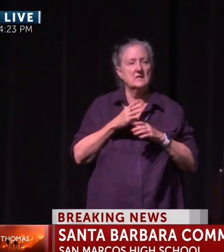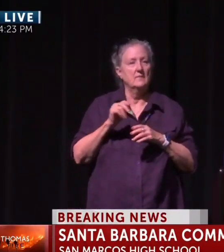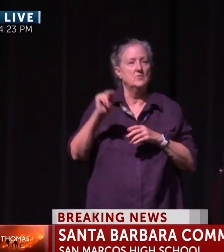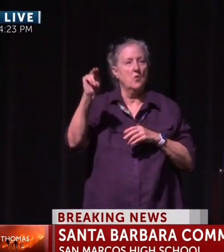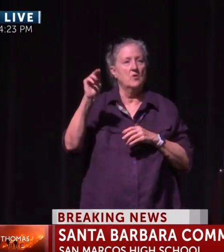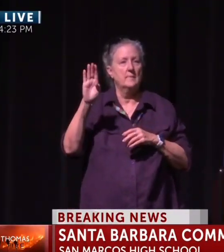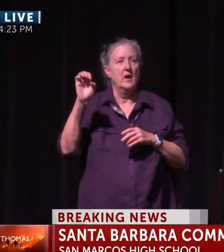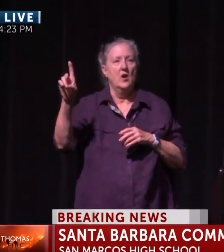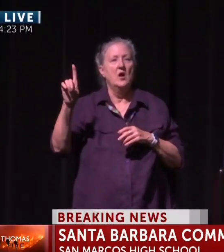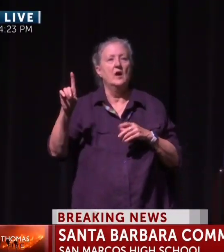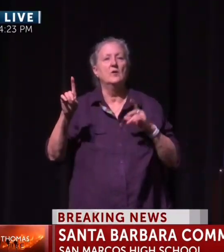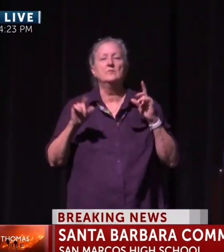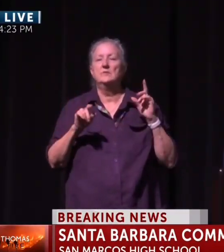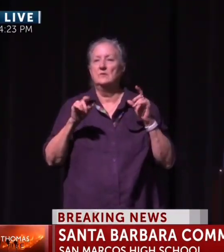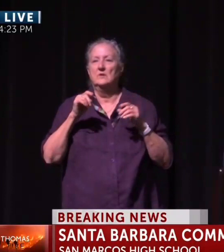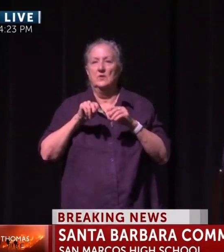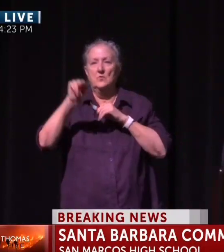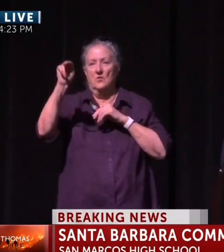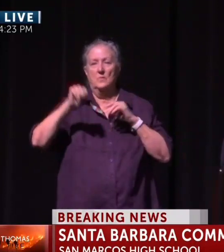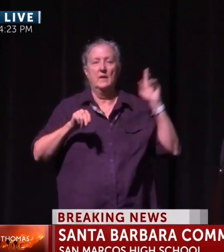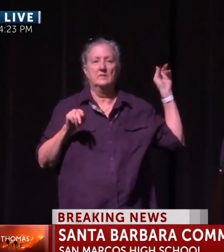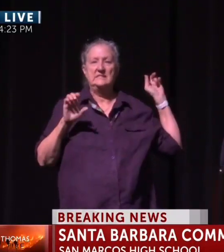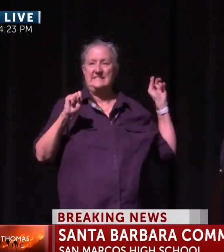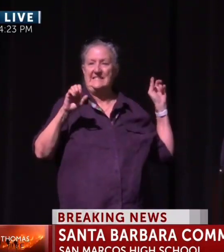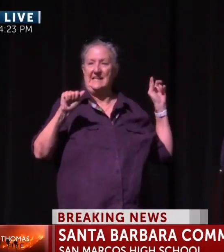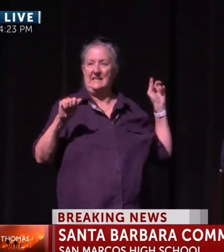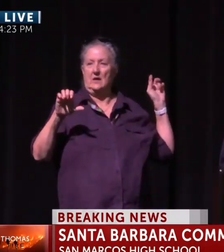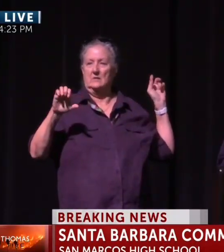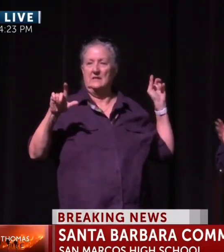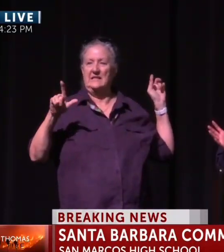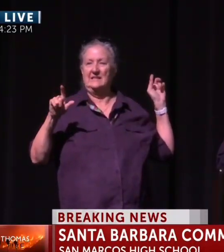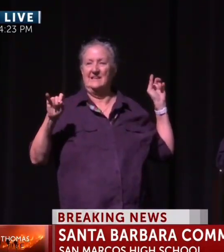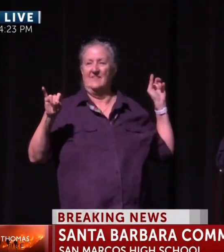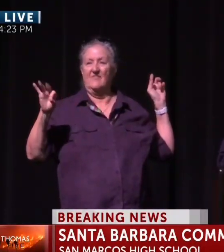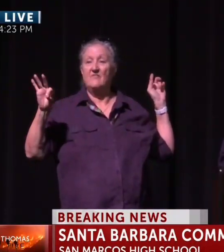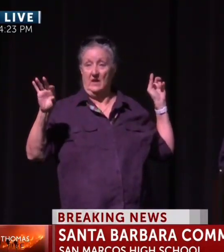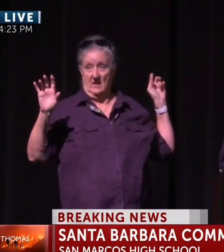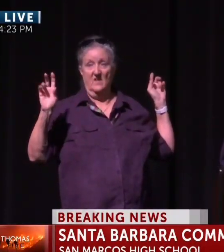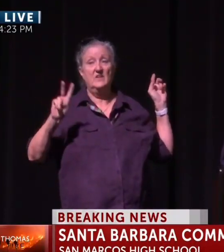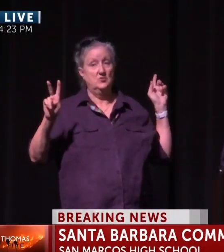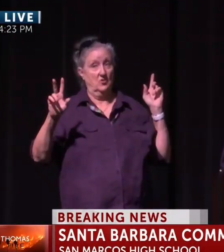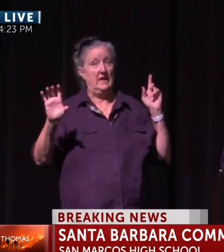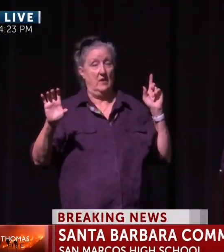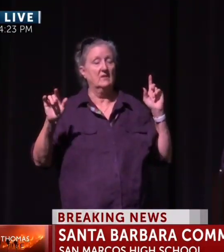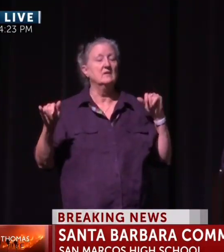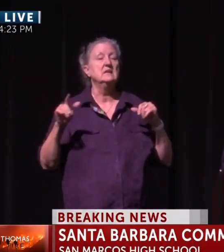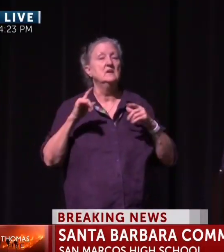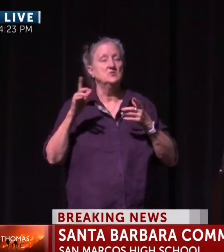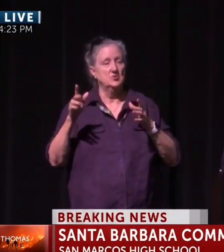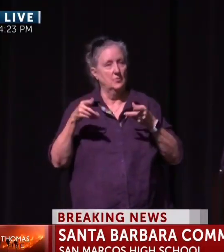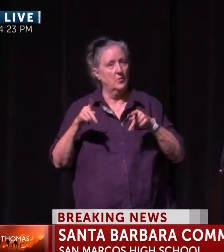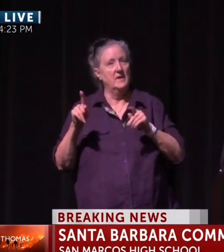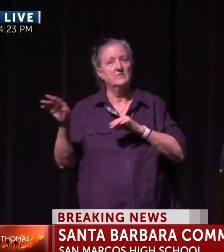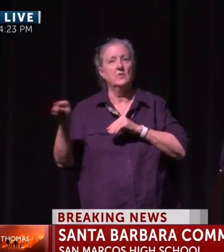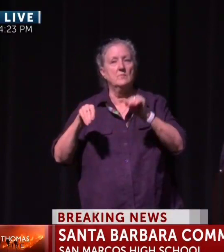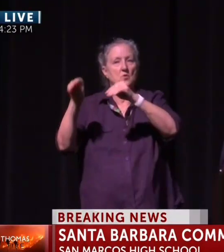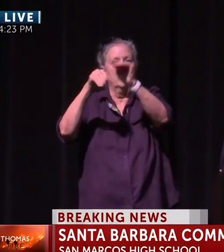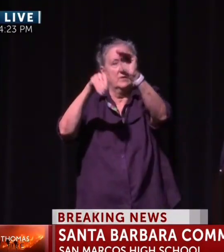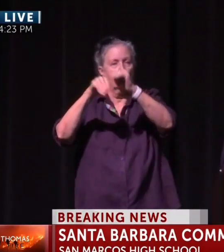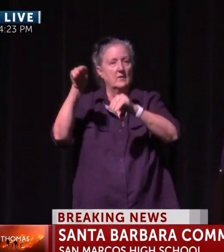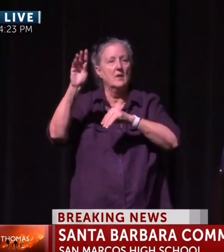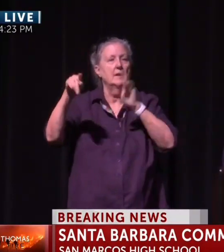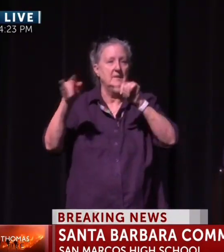northbound 101 at Seacliff in Ventura County to allow for the expeditious movement of Santa